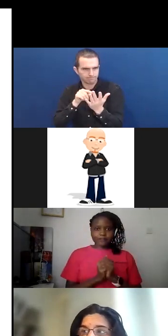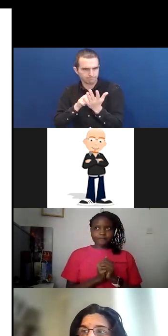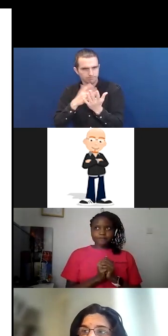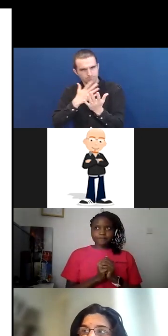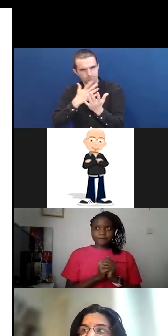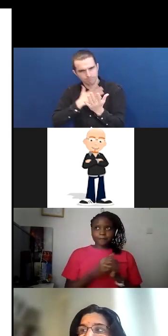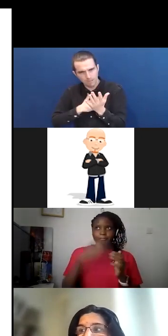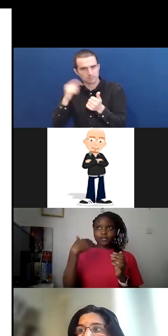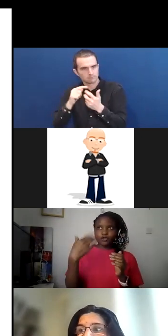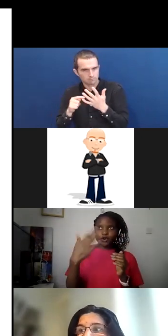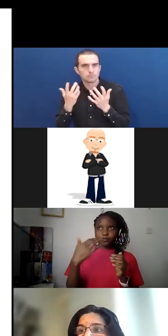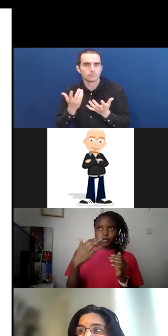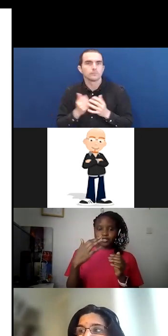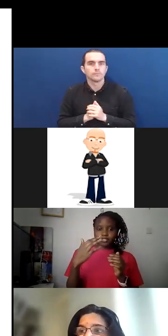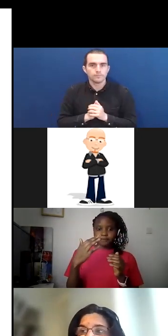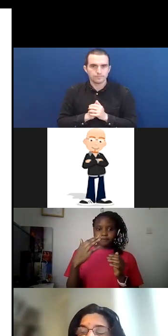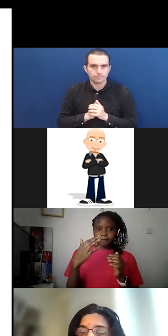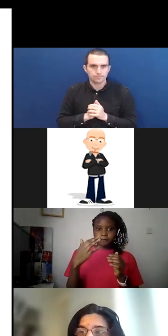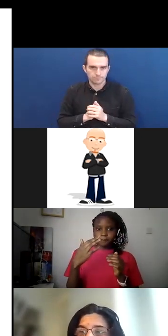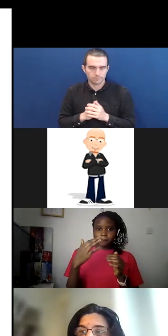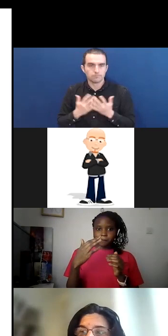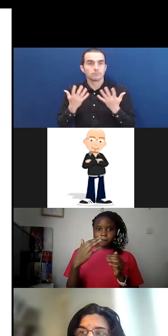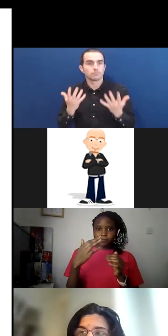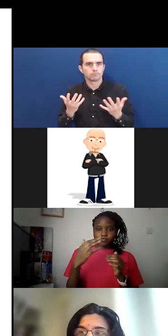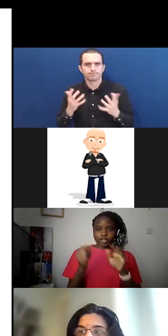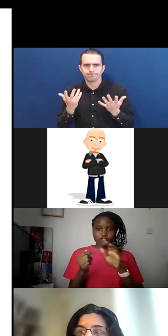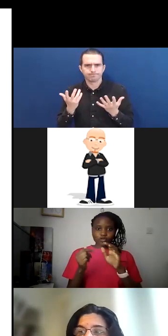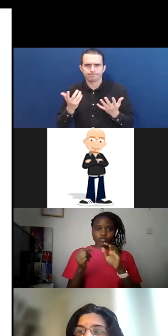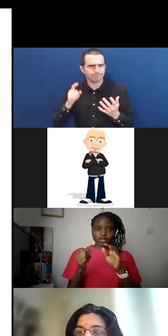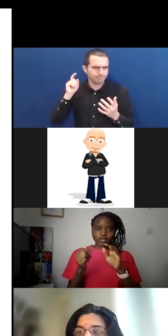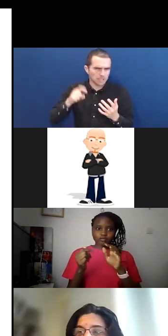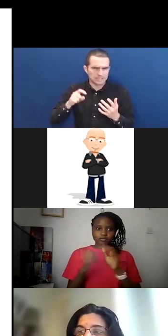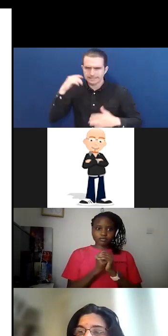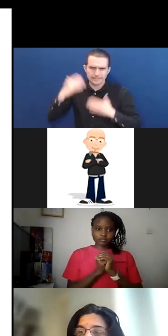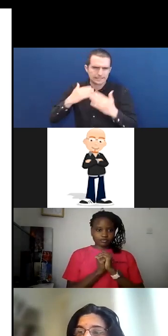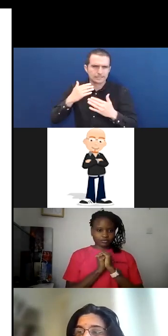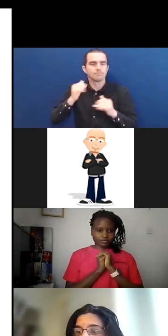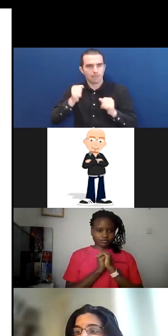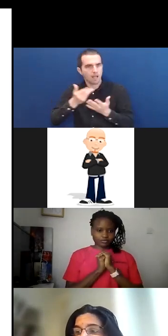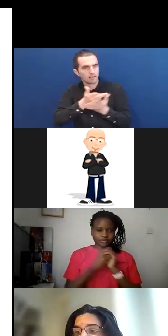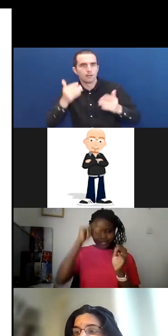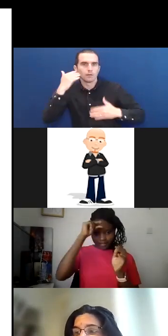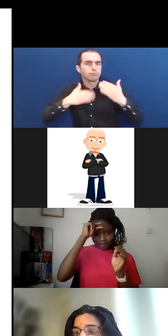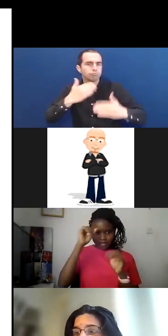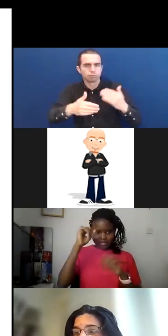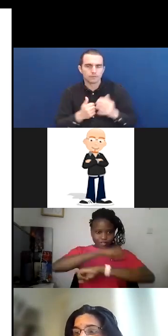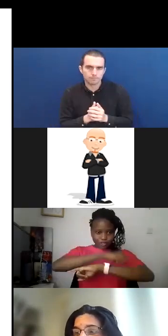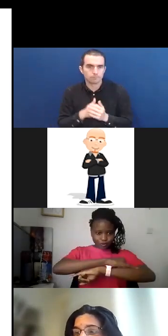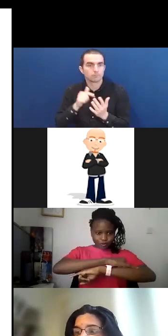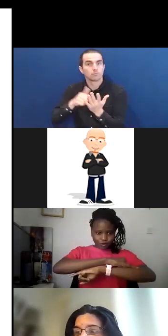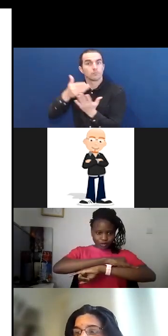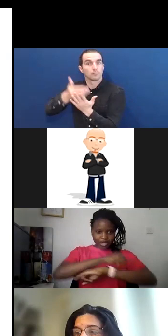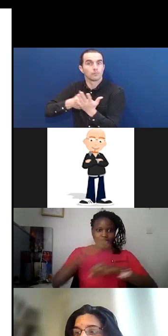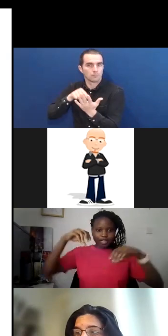also goes through guidelines for state educational stakeholders in this document, governments, institutions, instructors, and quality assurance